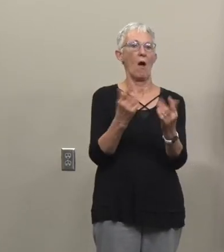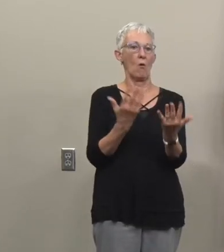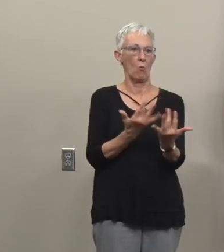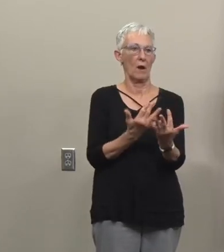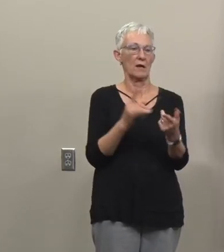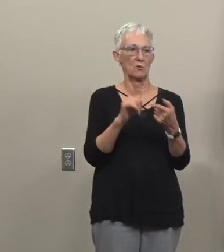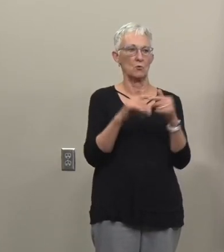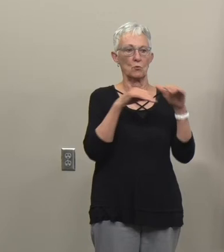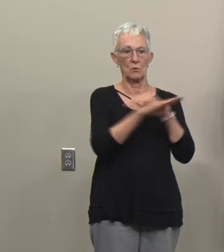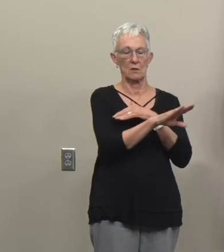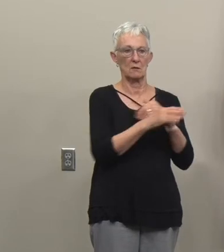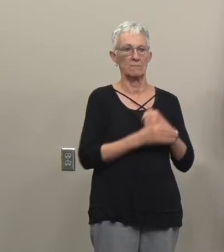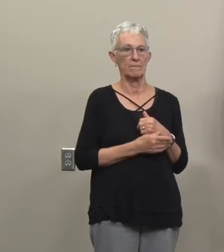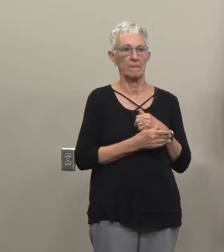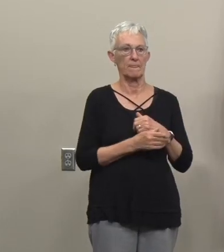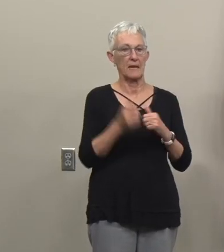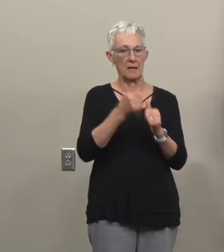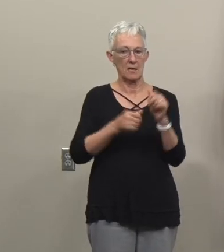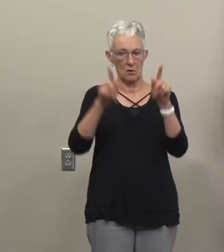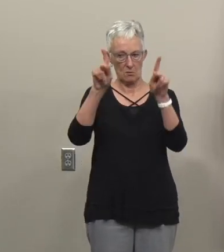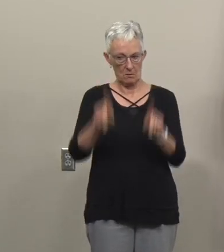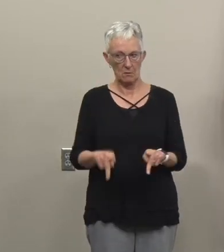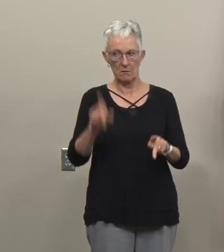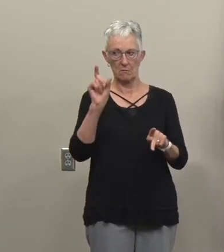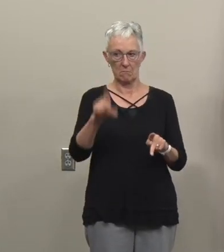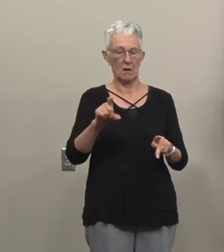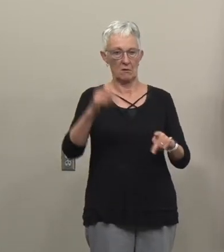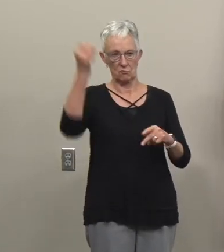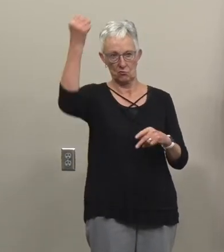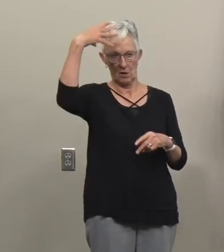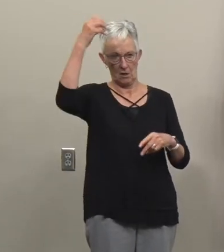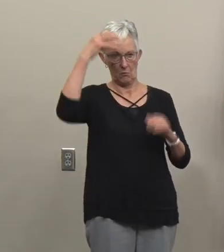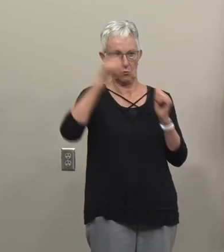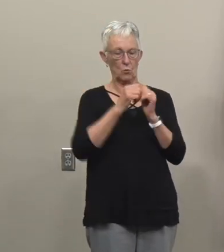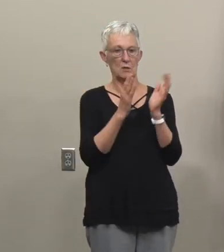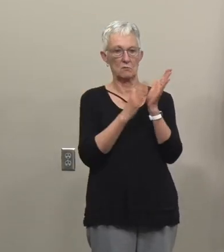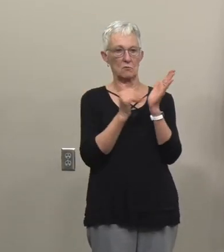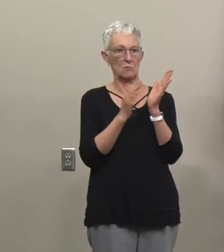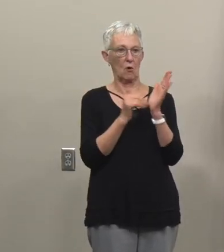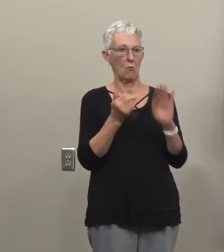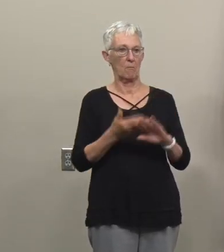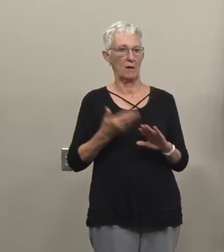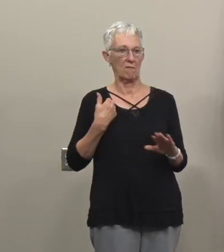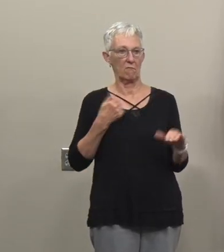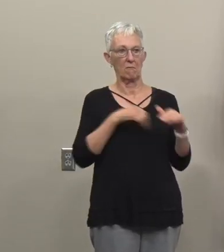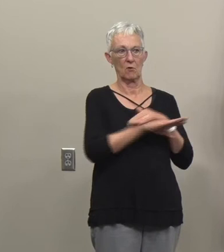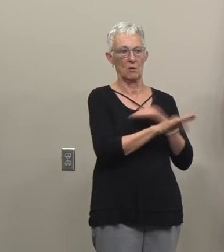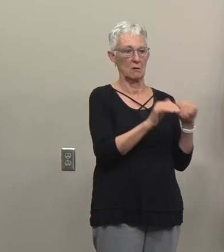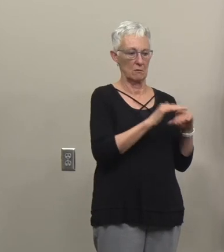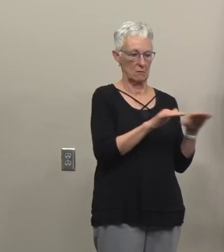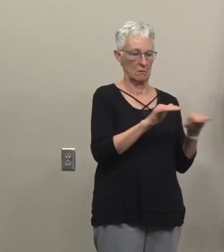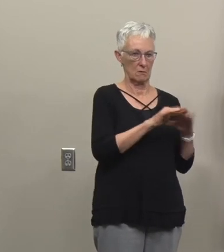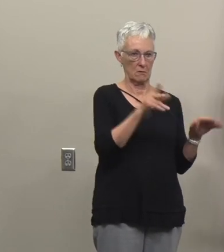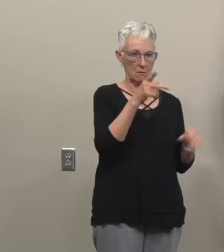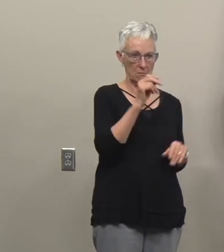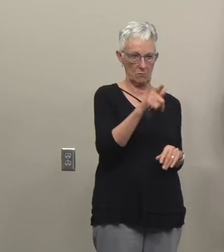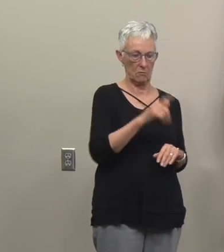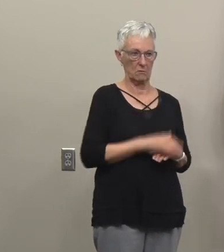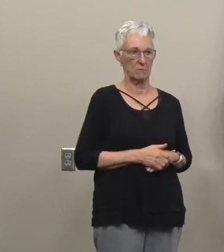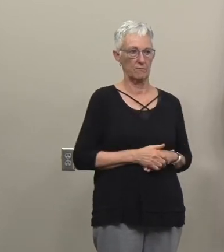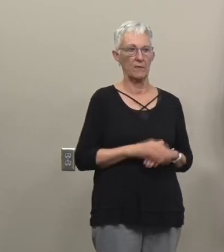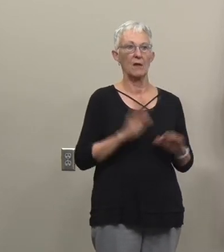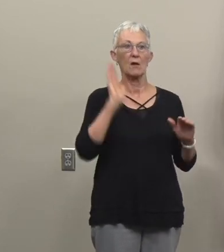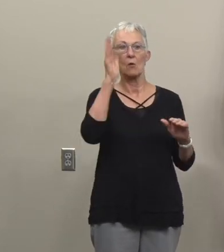in their swimsuits with soap before entering the pool deck. Evening family swim sessions will be available at each pool on a